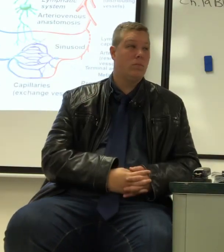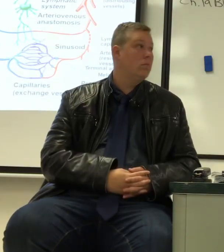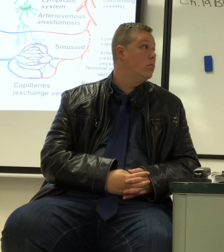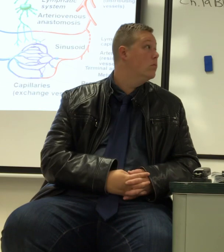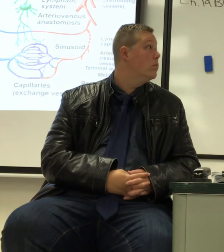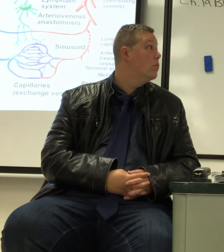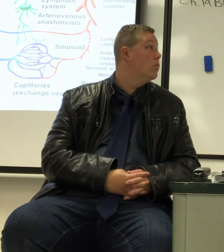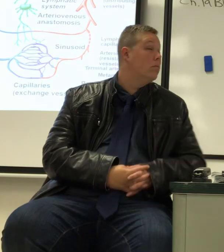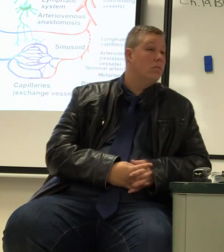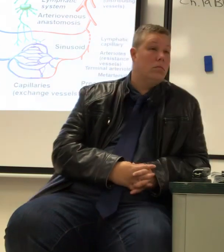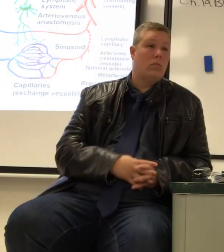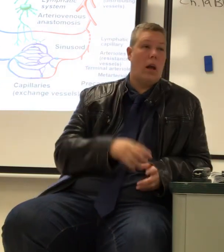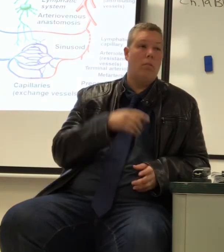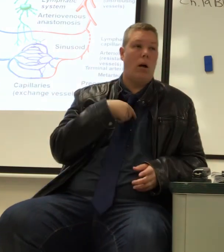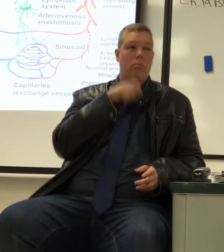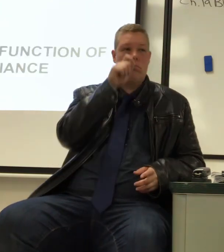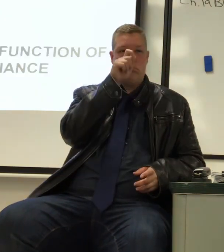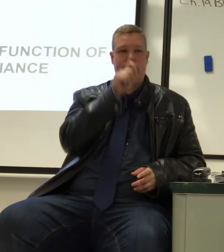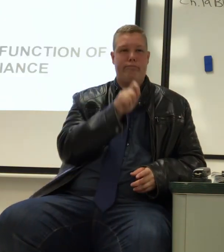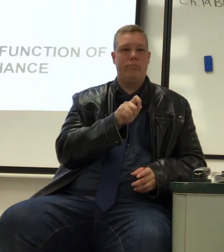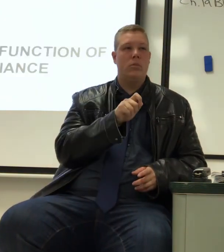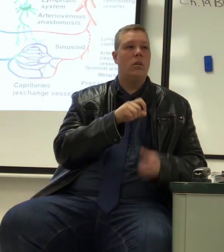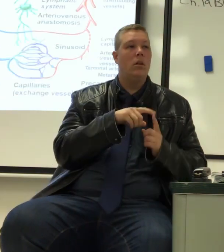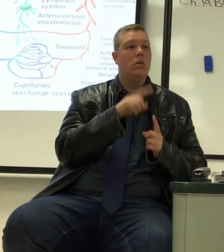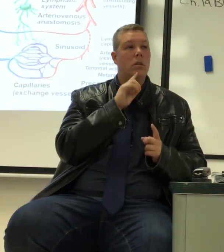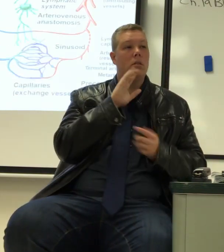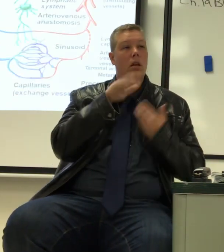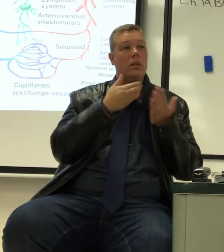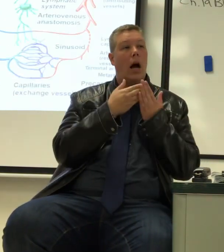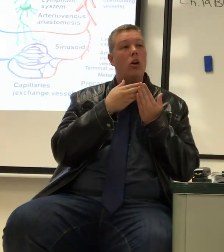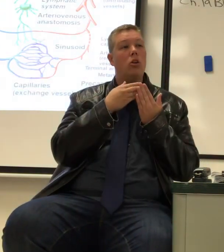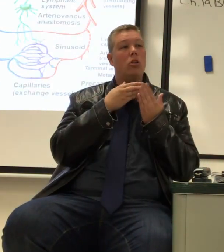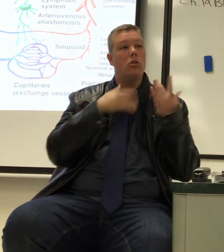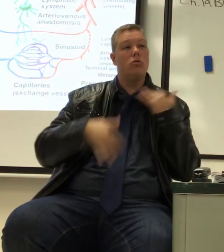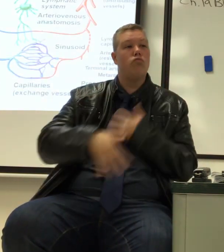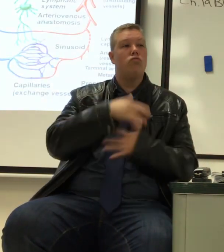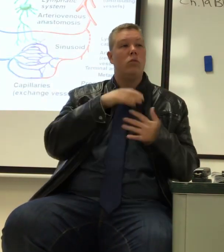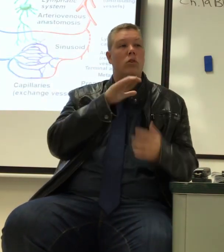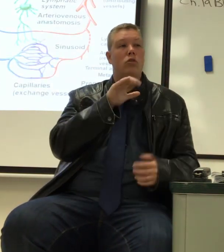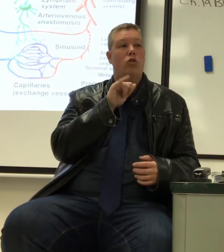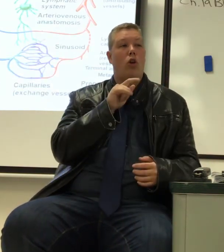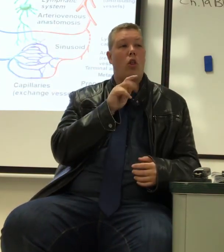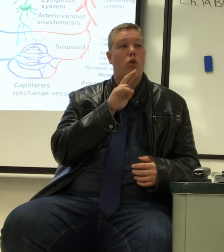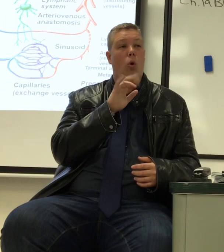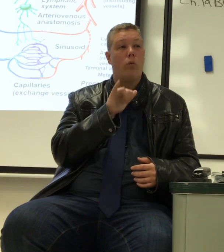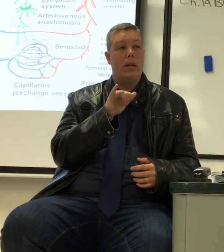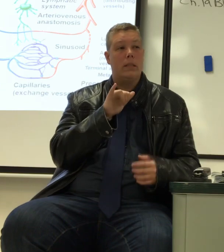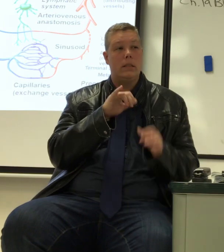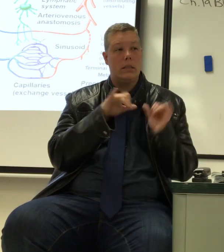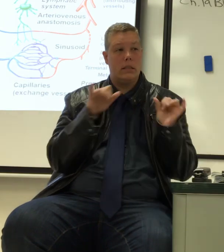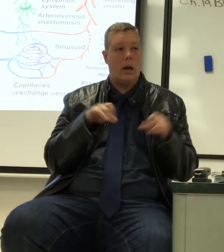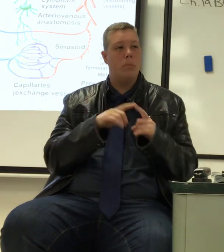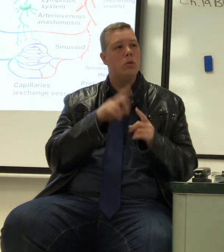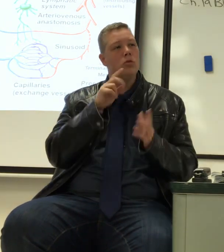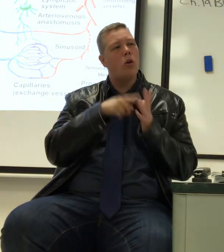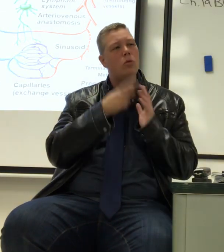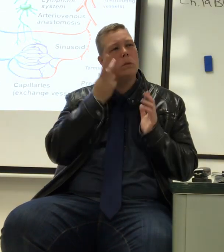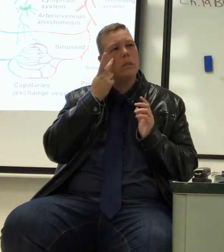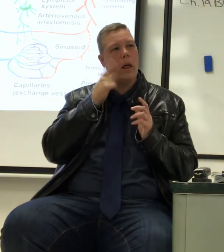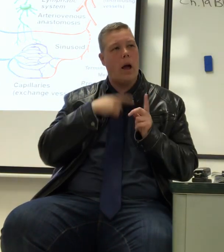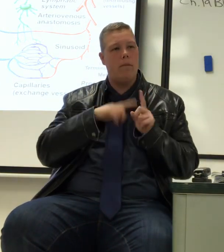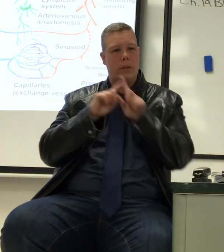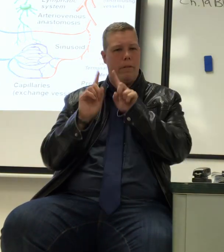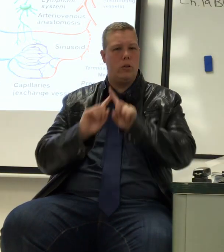my bullet points up there, it shows the entire circulatory system. And we start to see that there are some differences